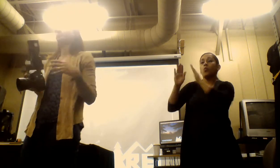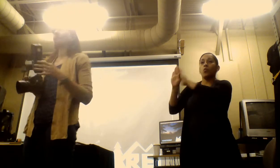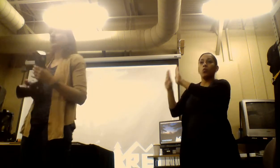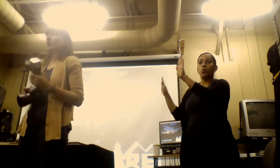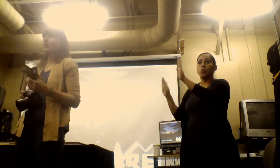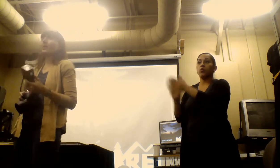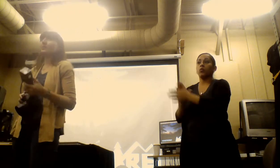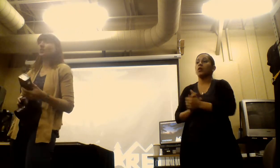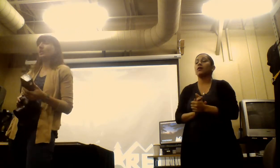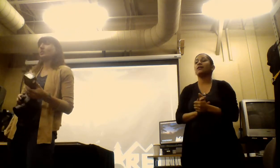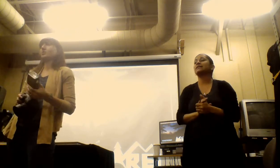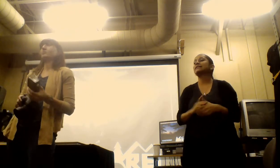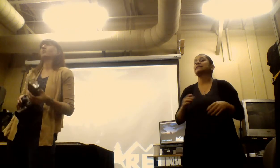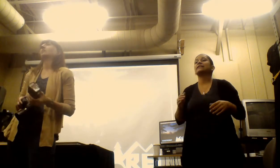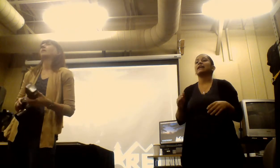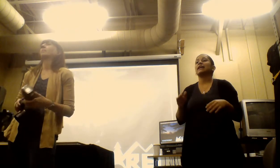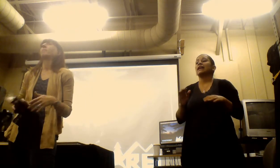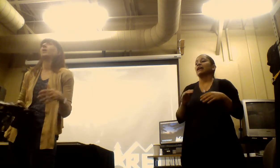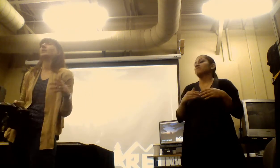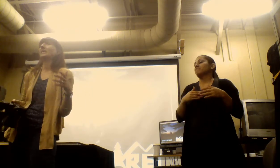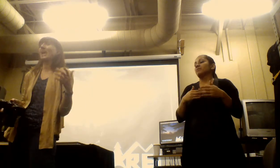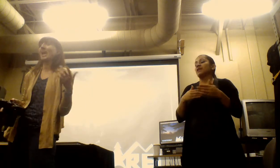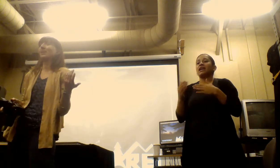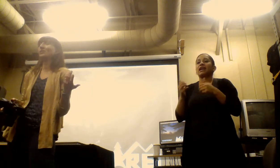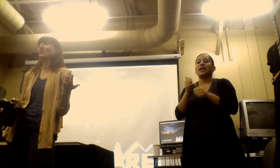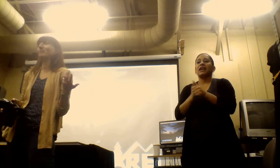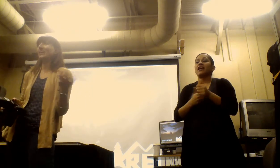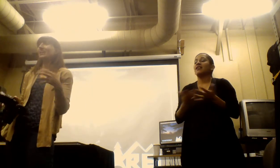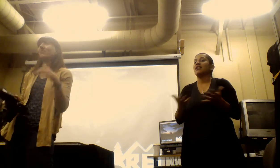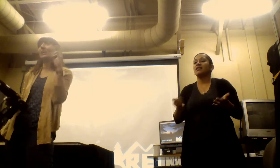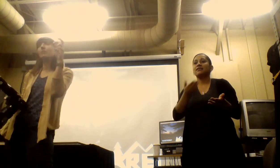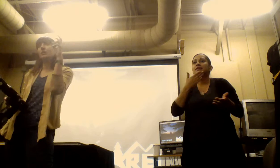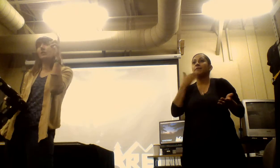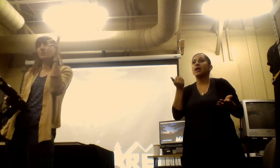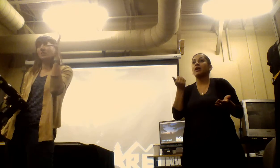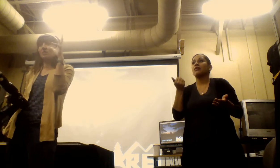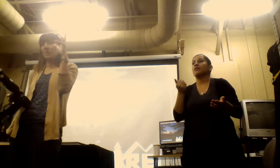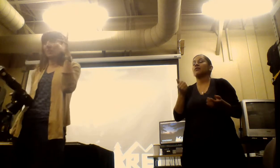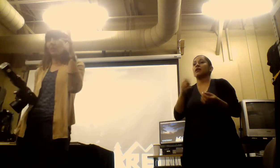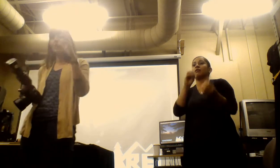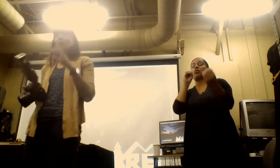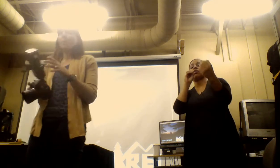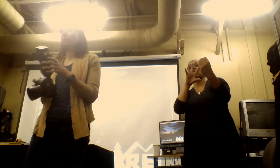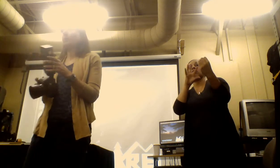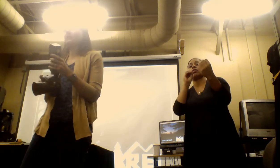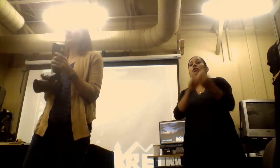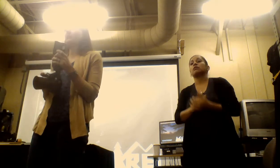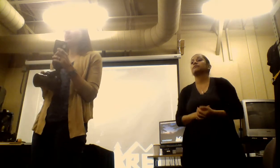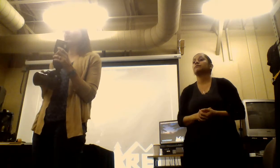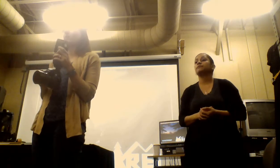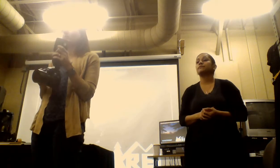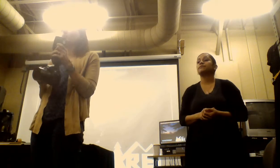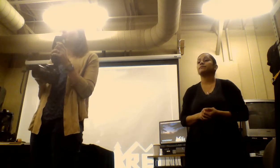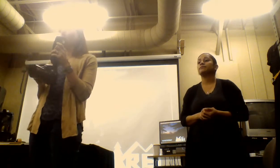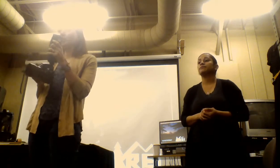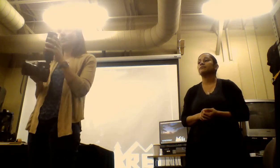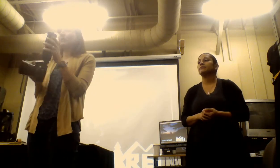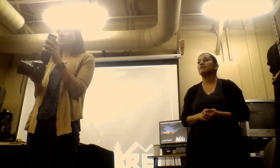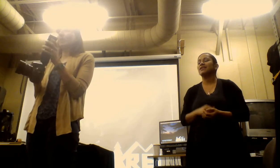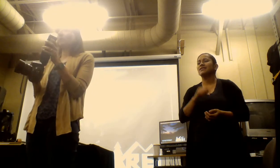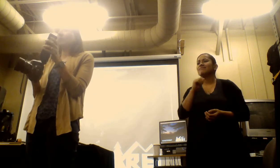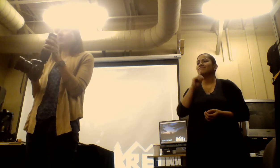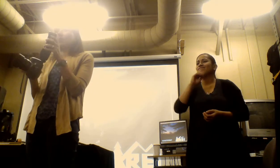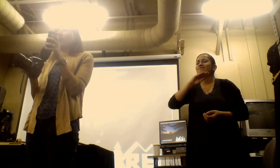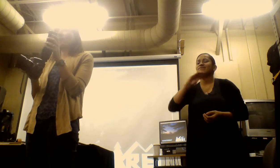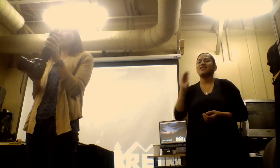know, occasionally there's some sort of like modeling ad or something and like it becomes a thing, but it doesn't look good.